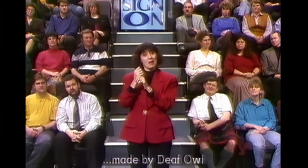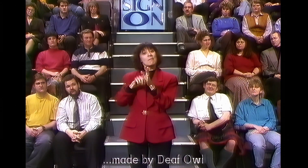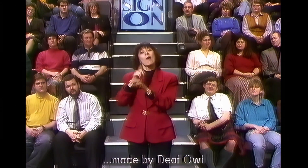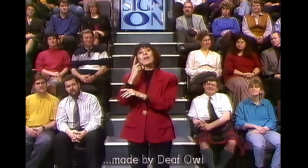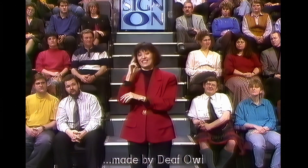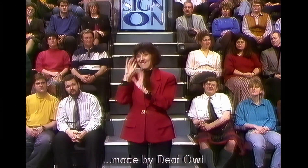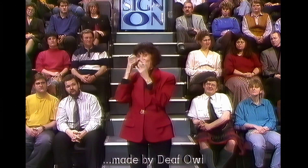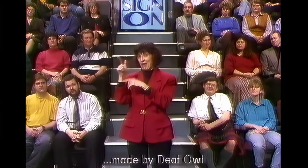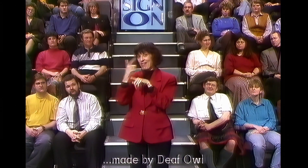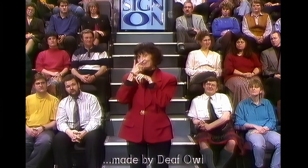made by Deaf Owl.